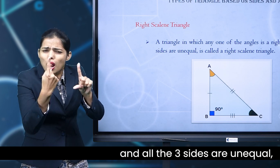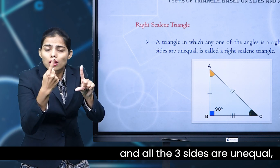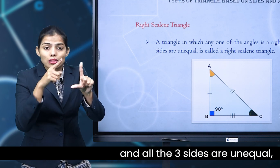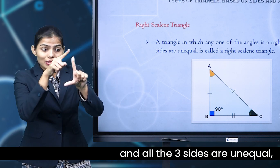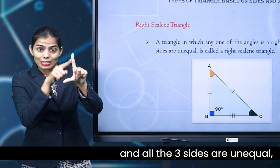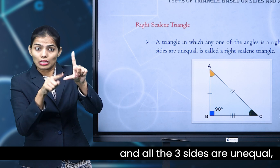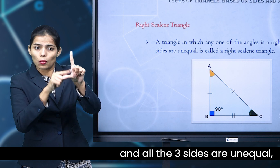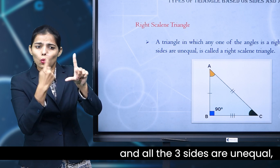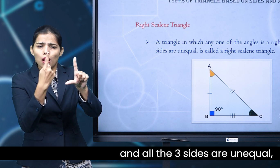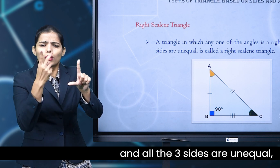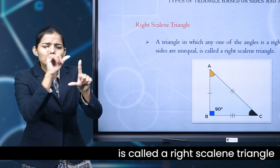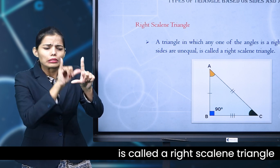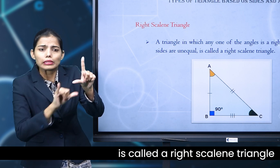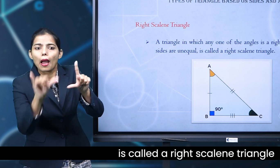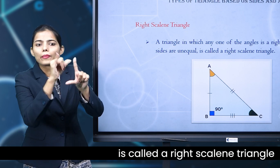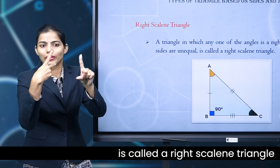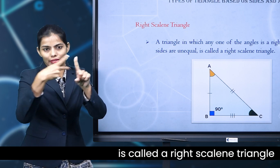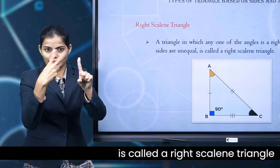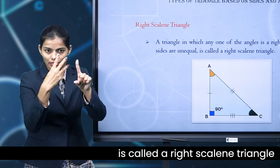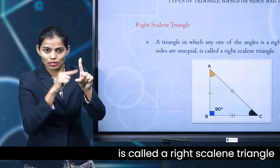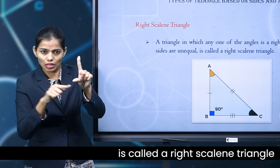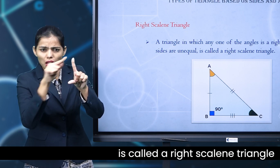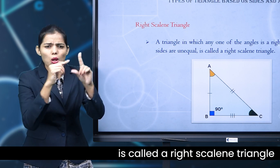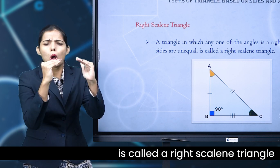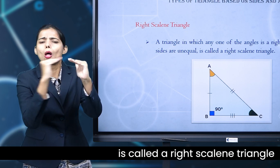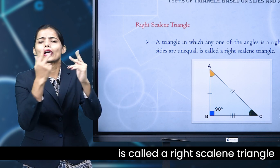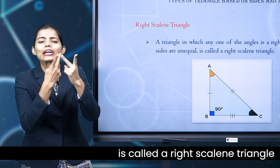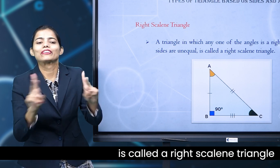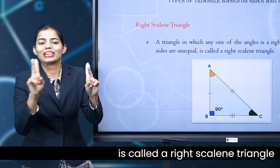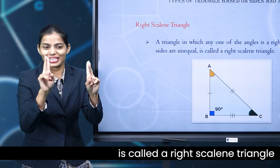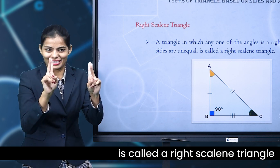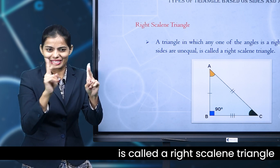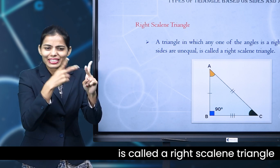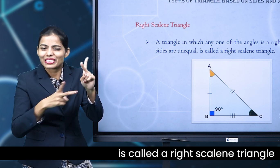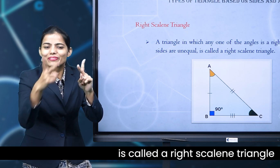sides are unequal is called a right scalene triangle.